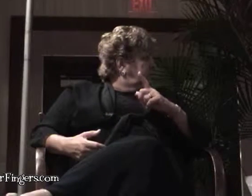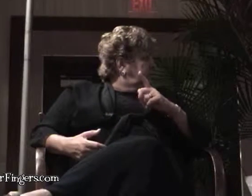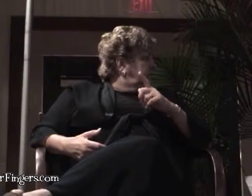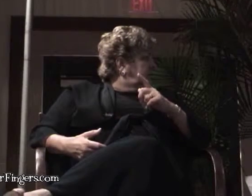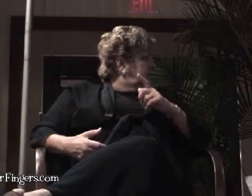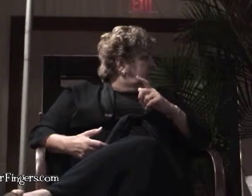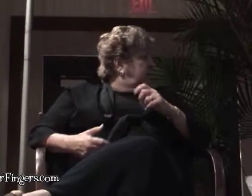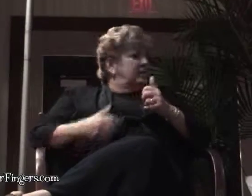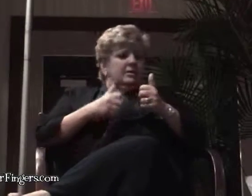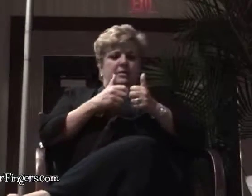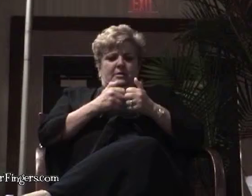You don't talk too long.